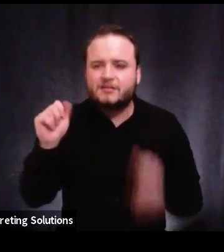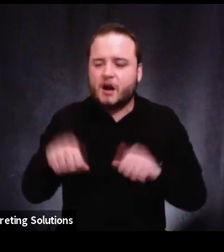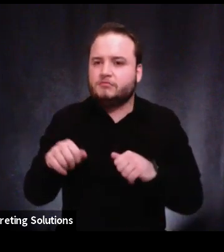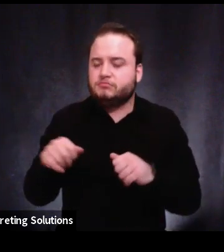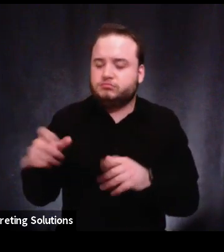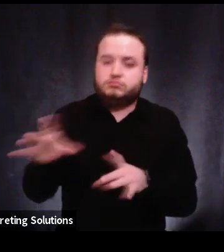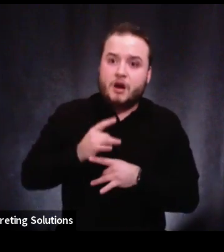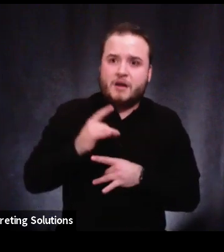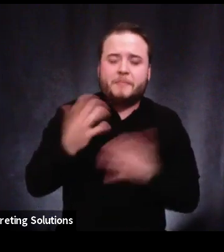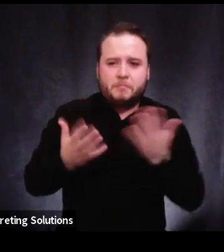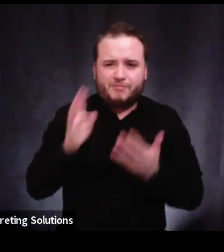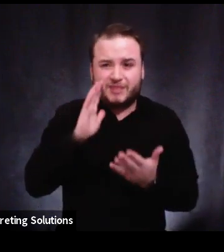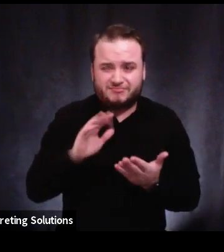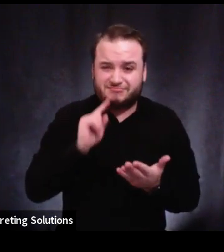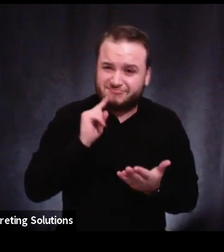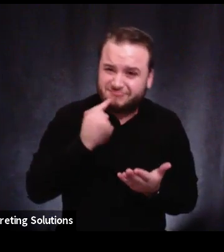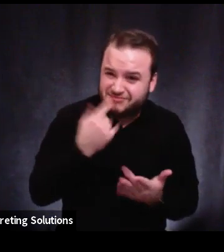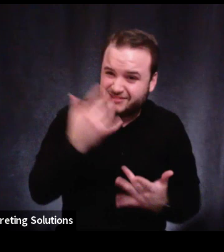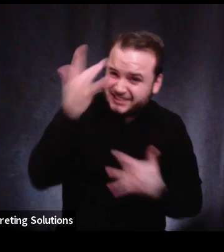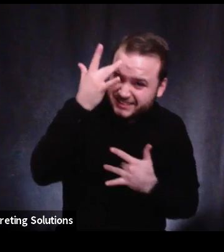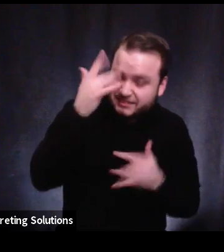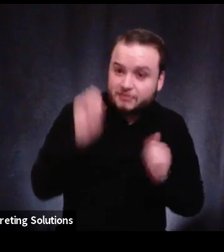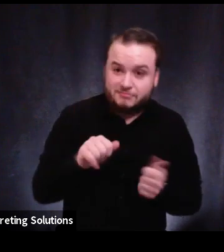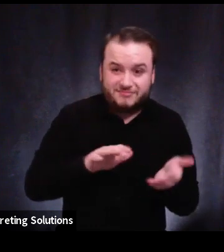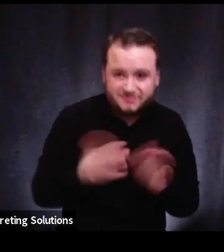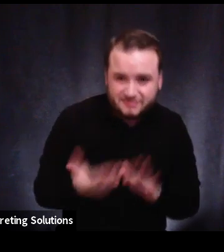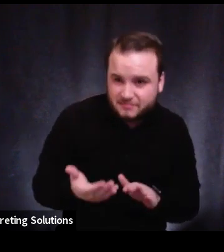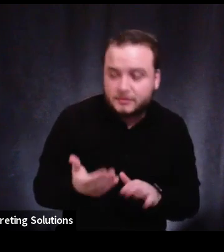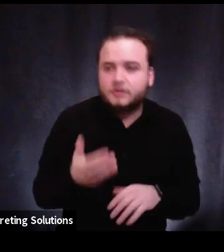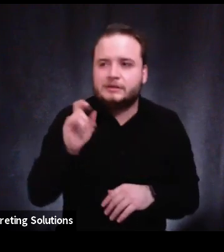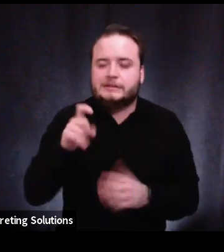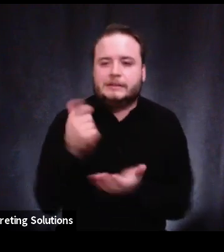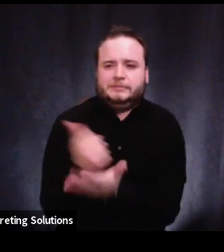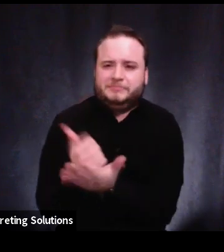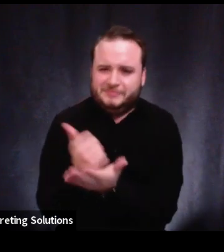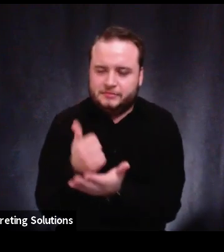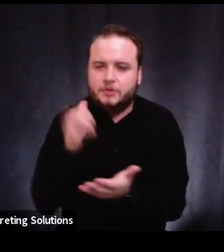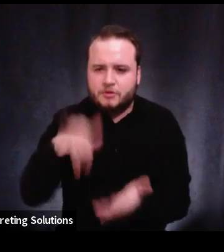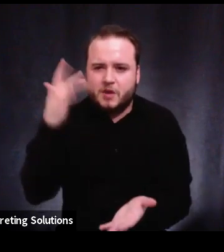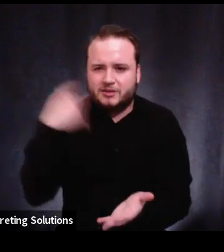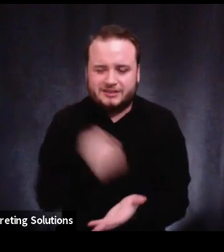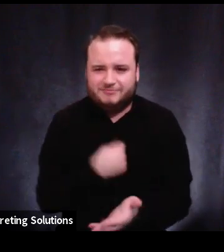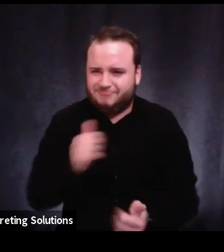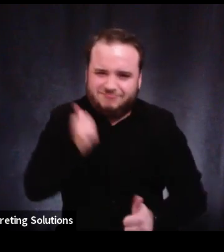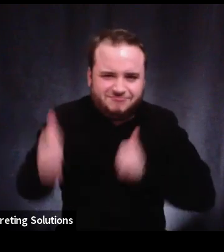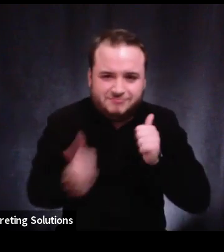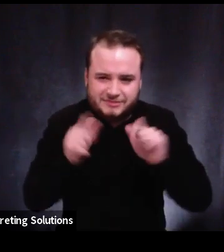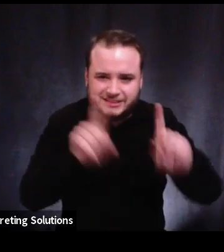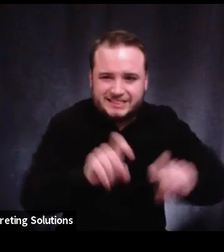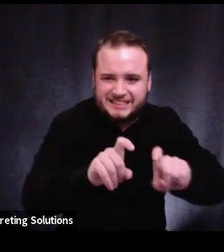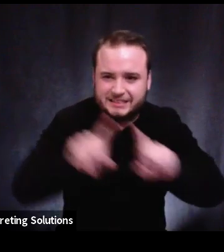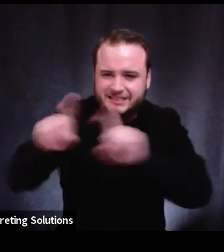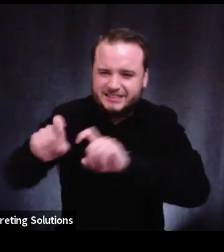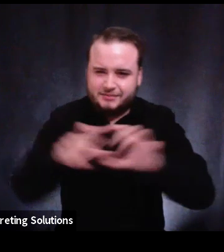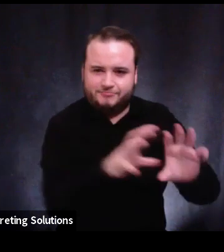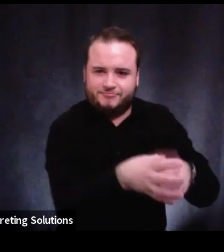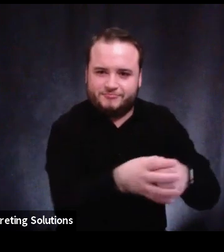are aggressively intervening when we can. And so, you know, we are focusing on that population,